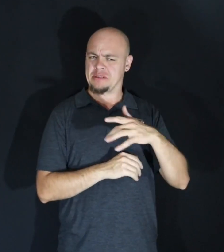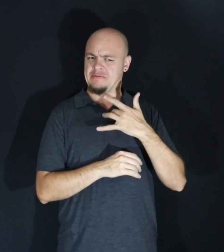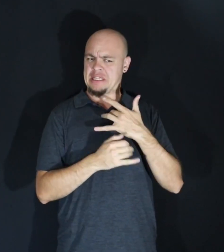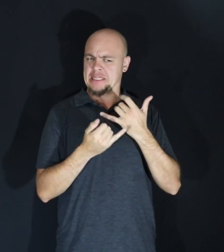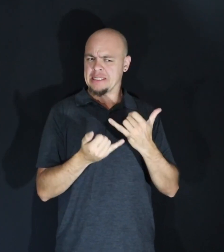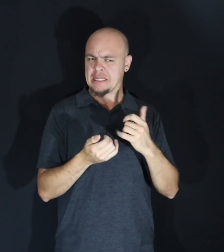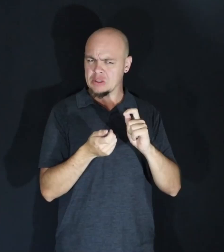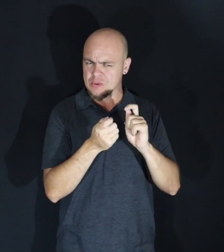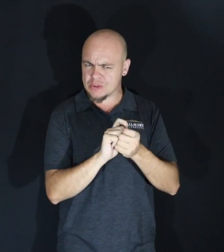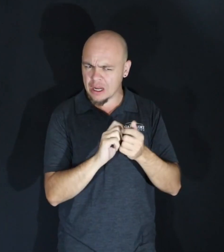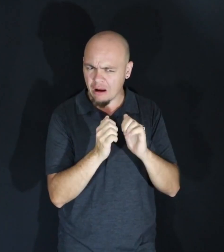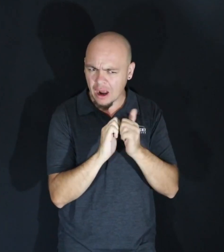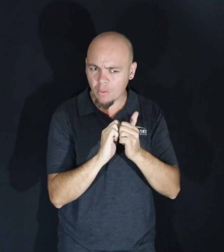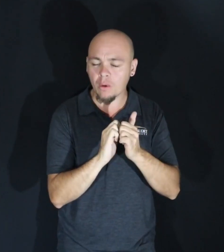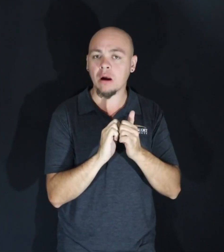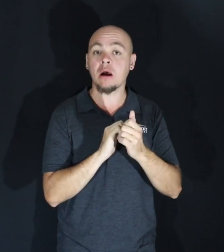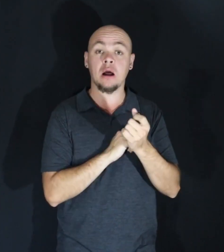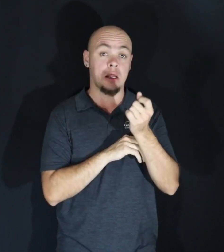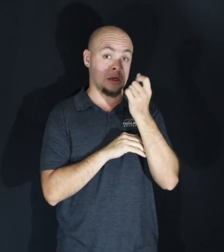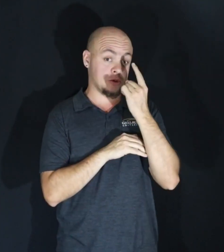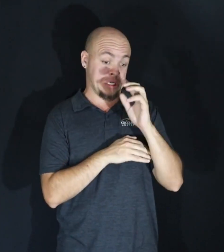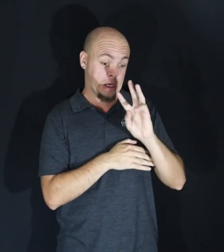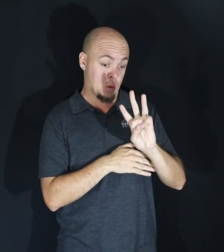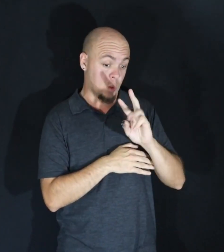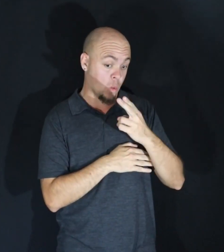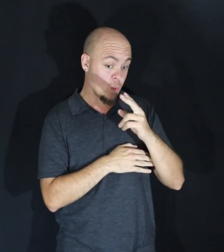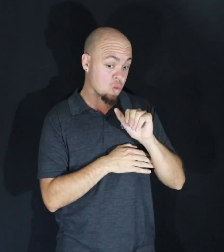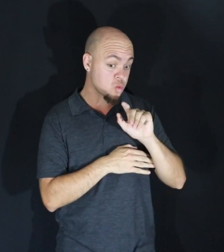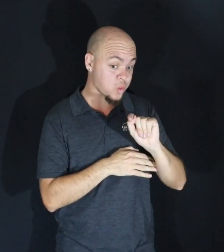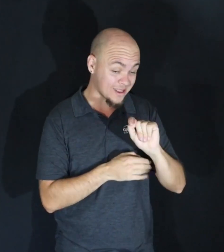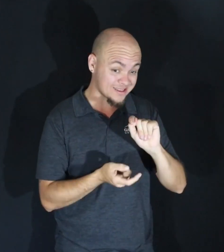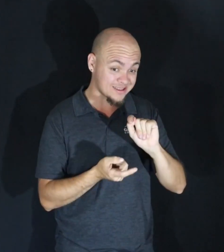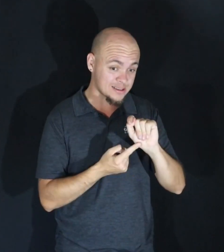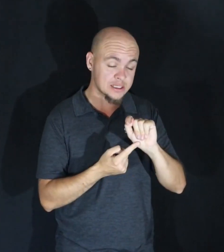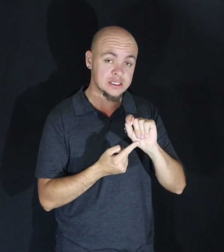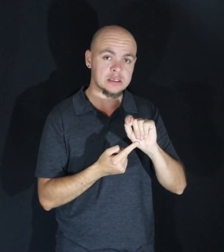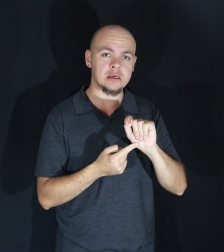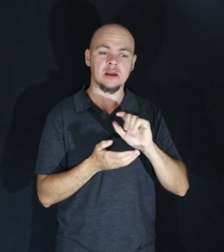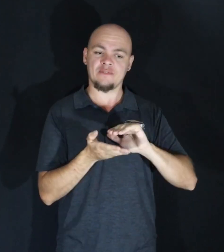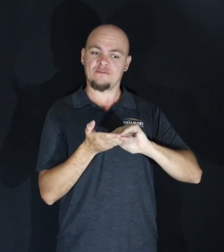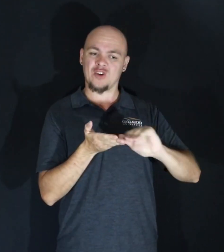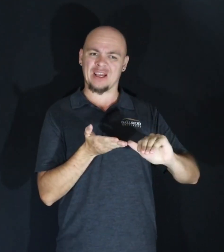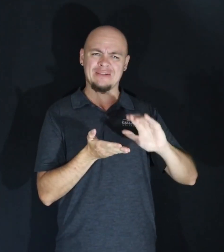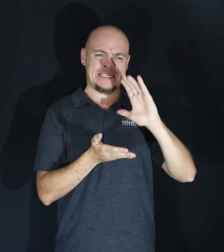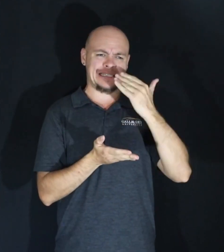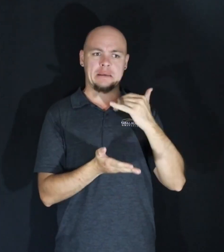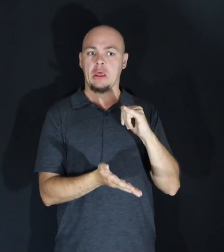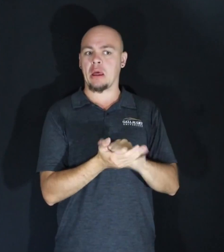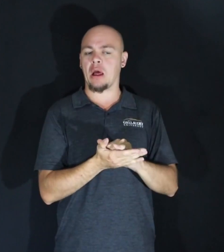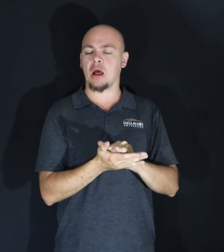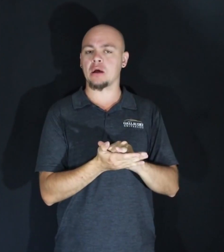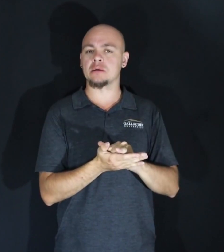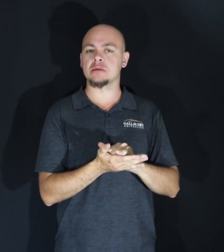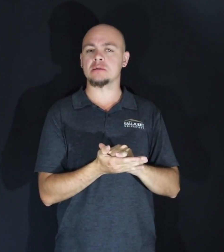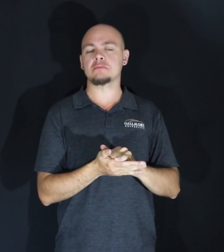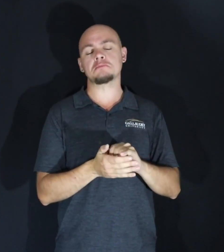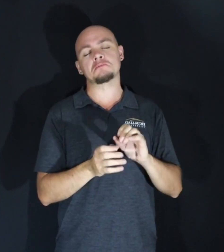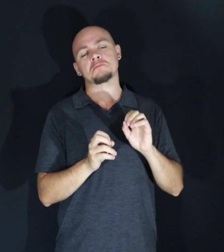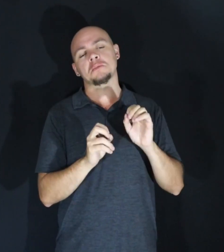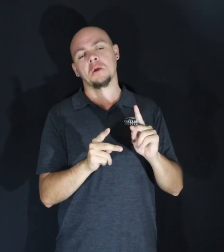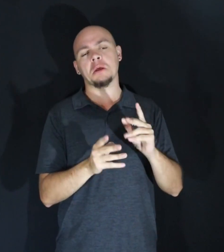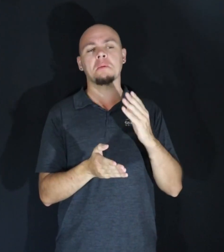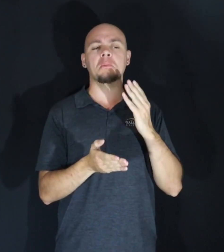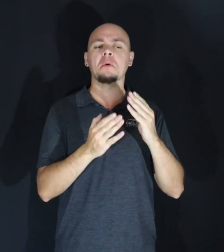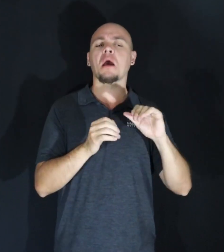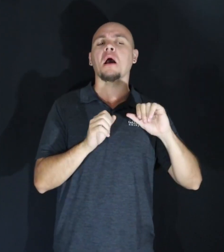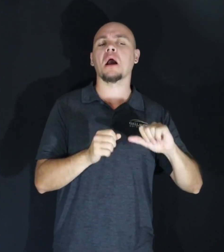today? Once you understand what, forgiveness moves from being impossible to, okay, maybe I can do